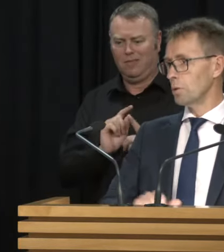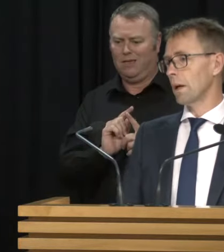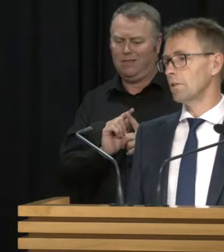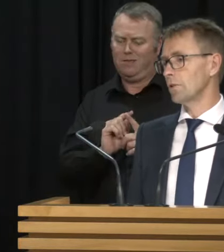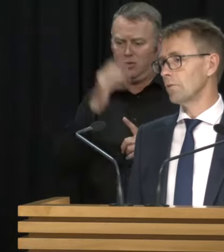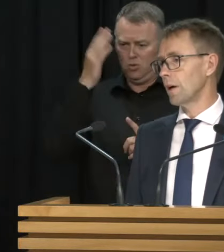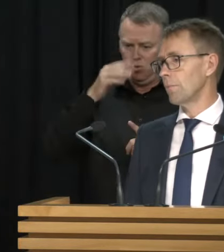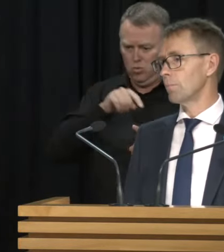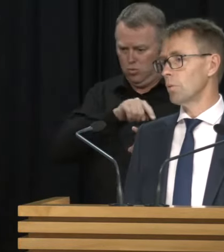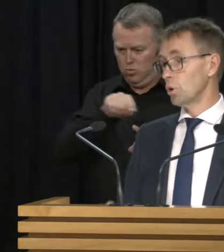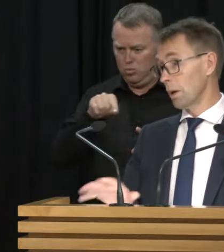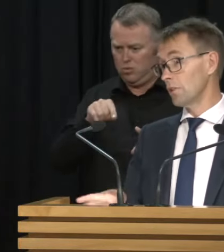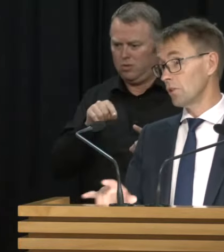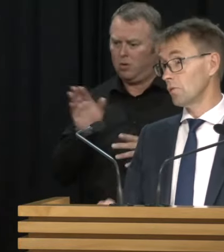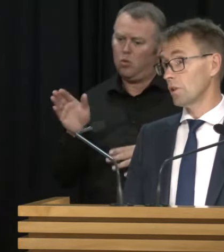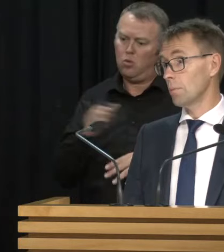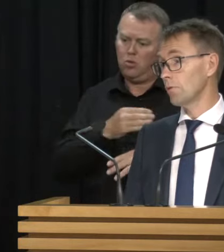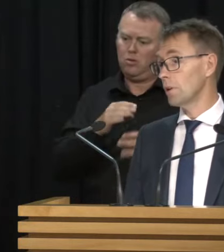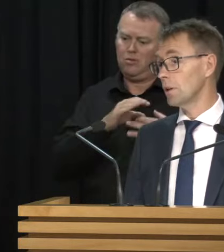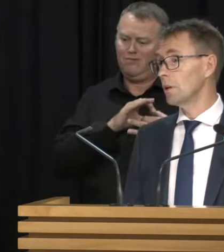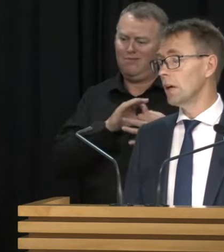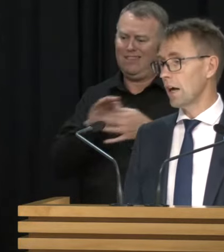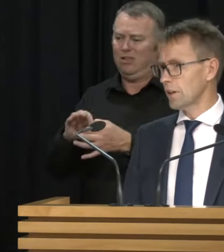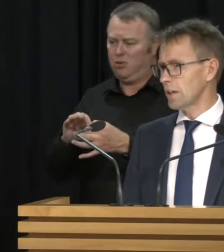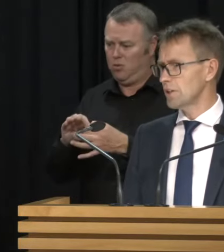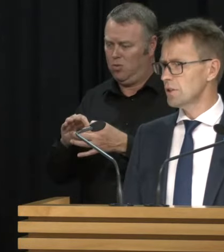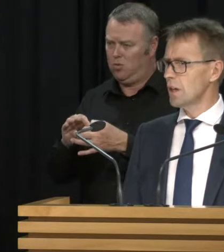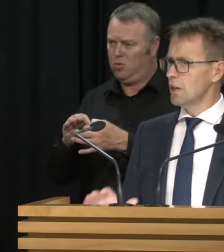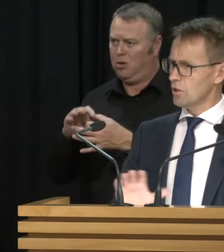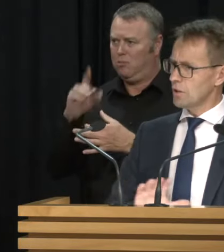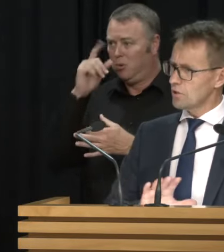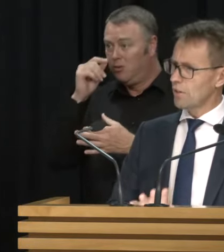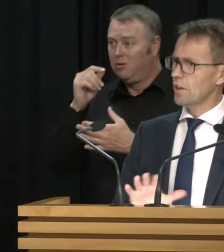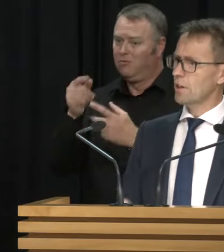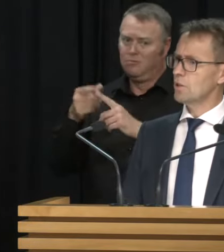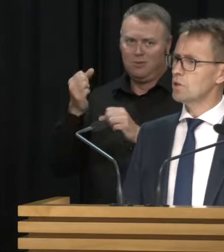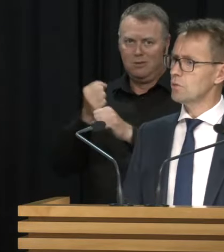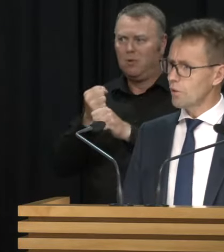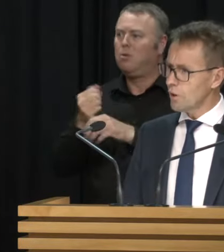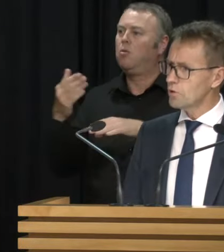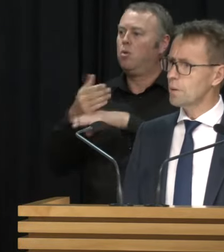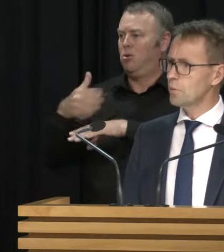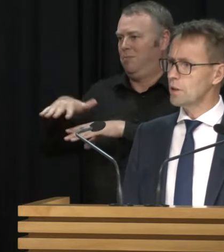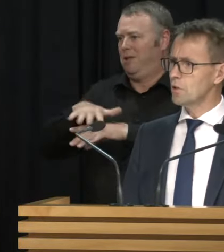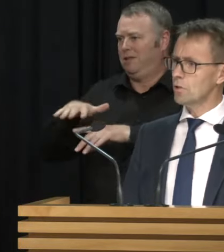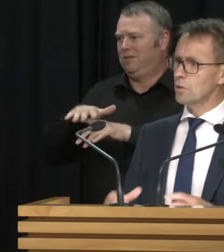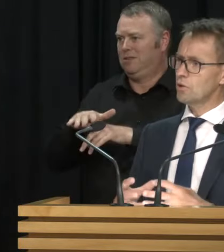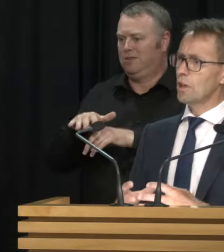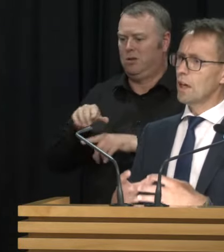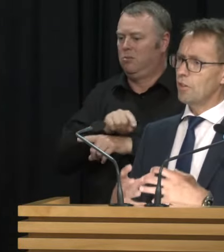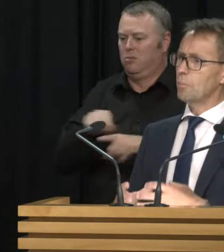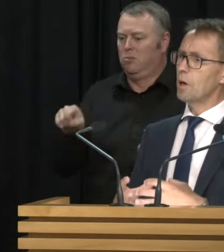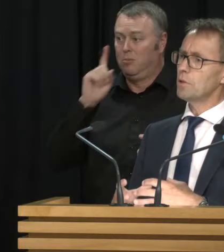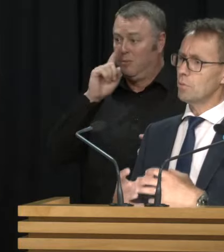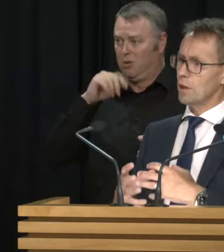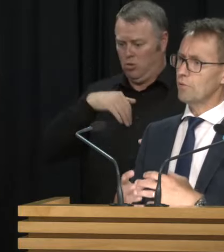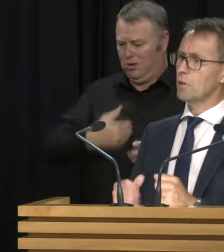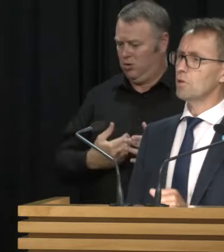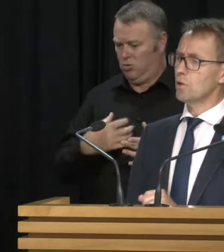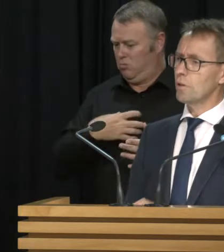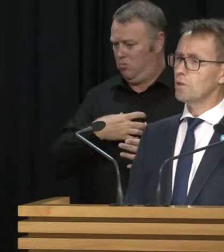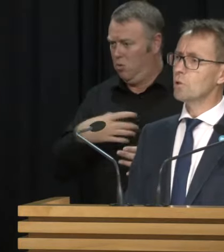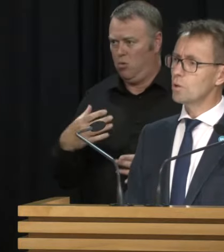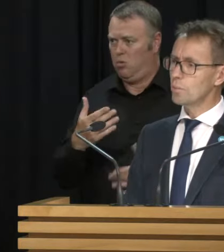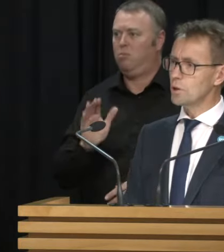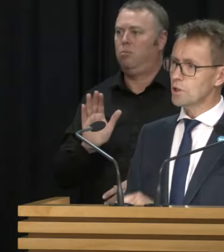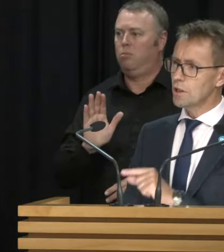the workplaces of some of the other cases. So there's nothing additional that those people need to do. At the moment, we are